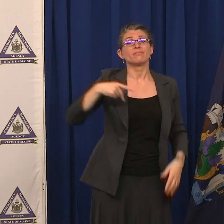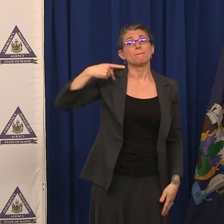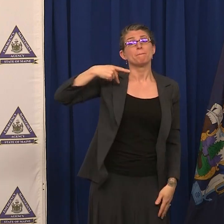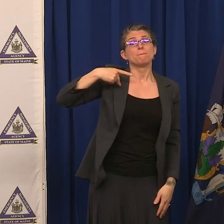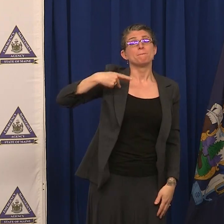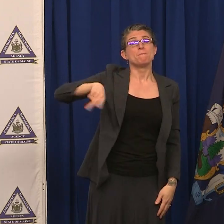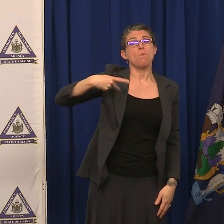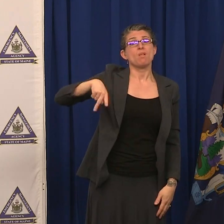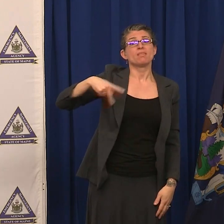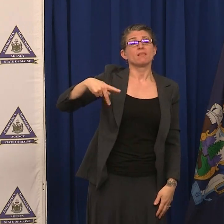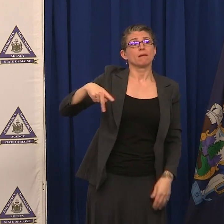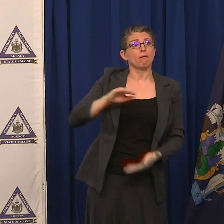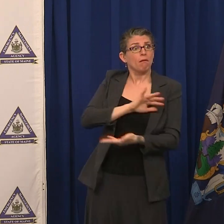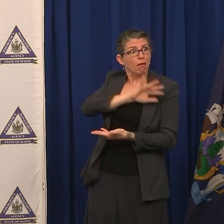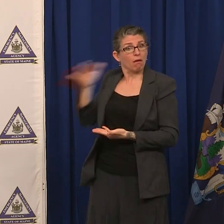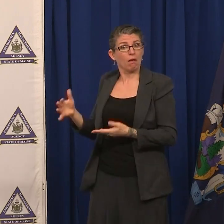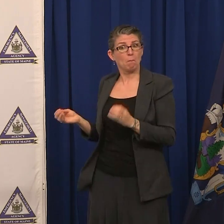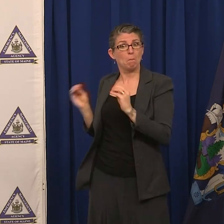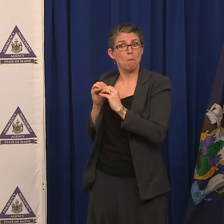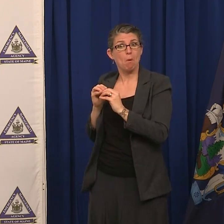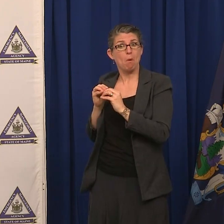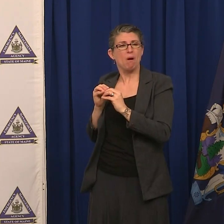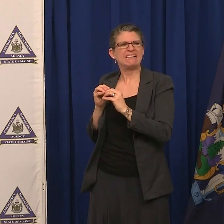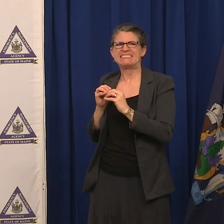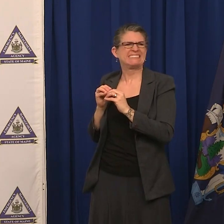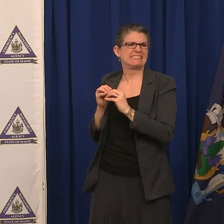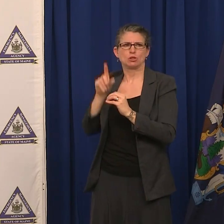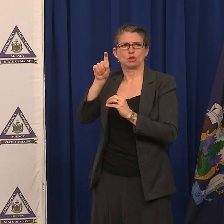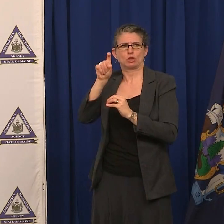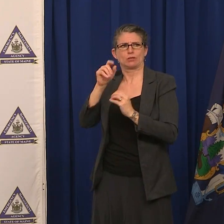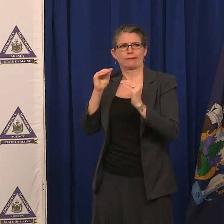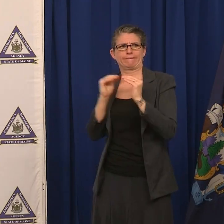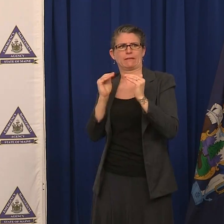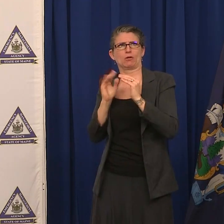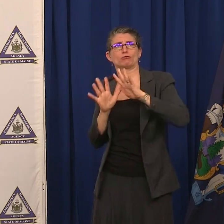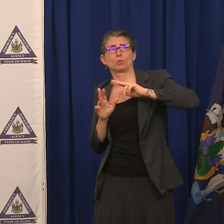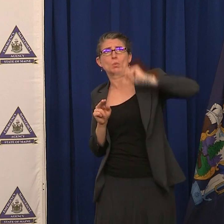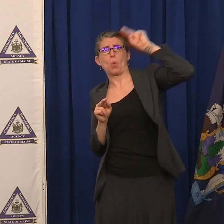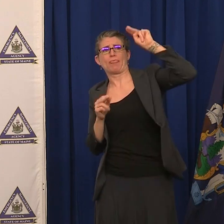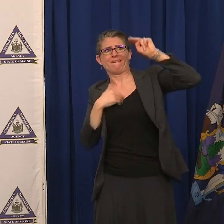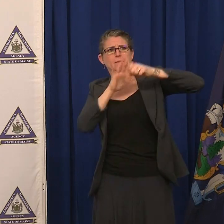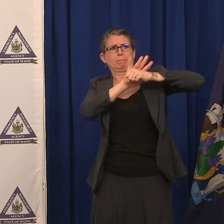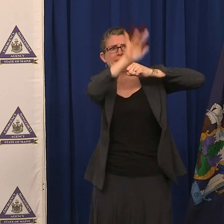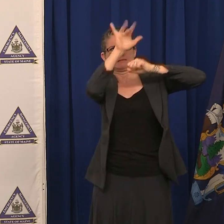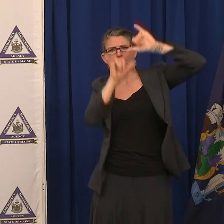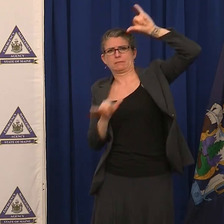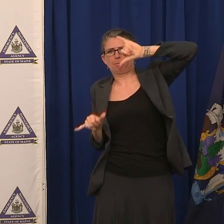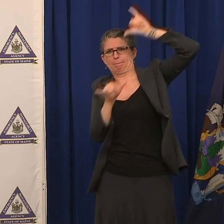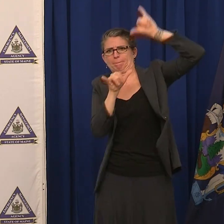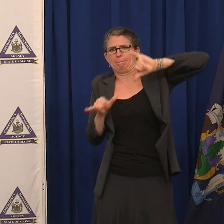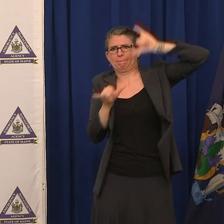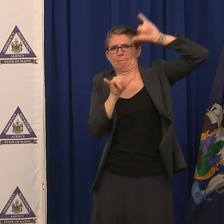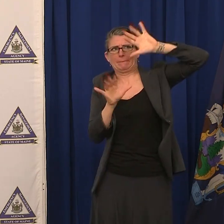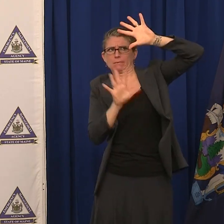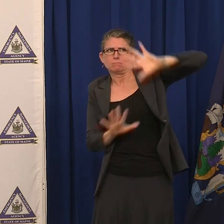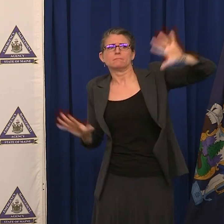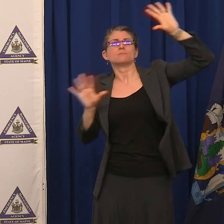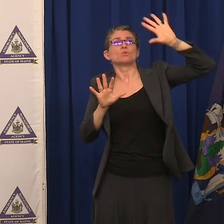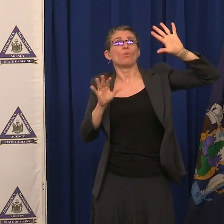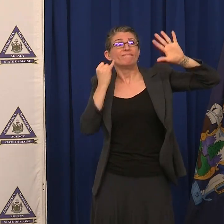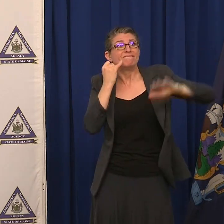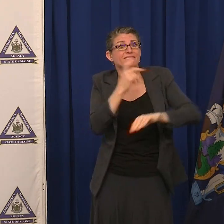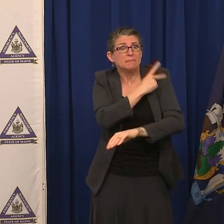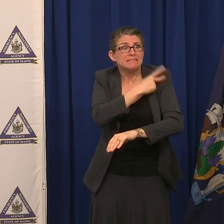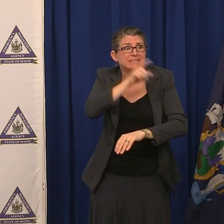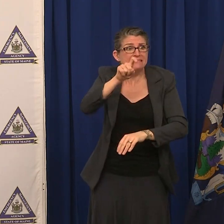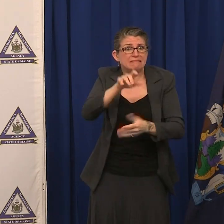is in express and dire need, this visibility into the data helps us engage in that load balancing across the